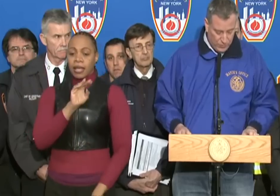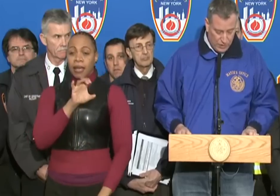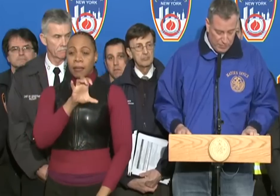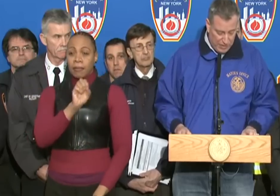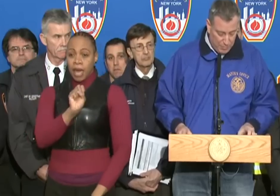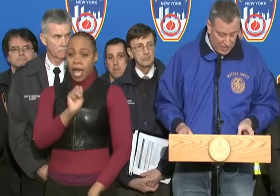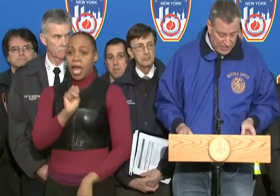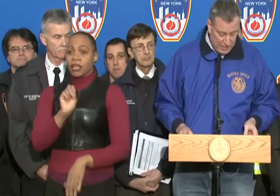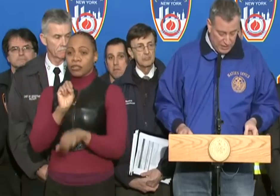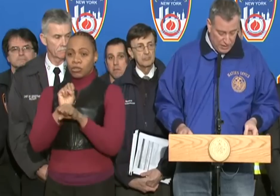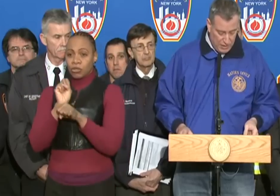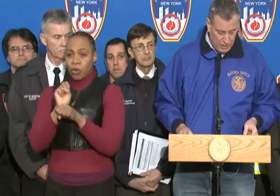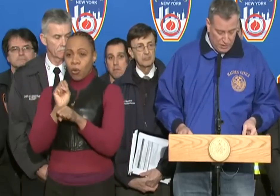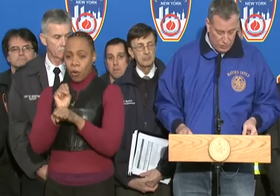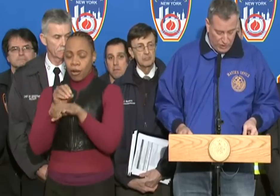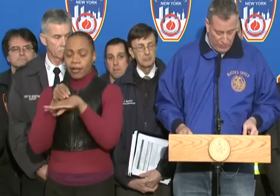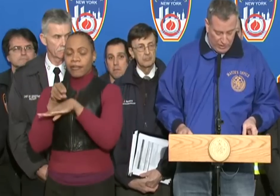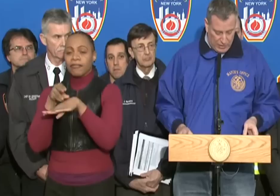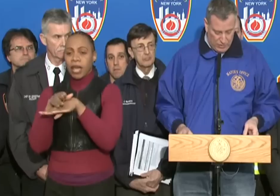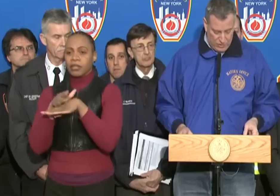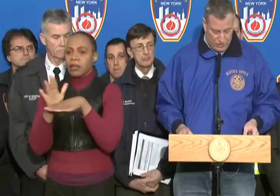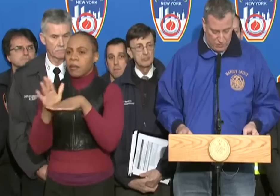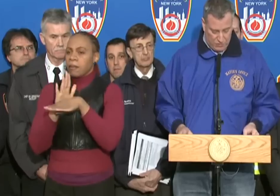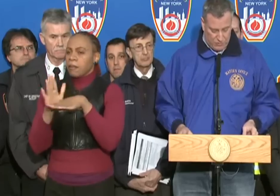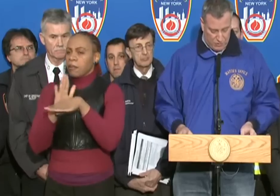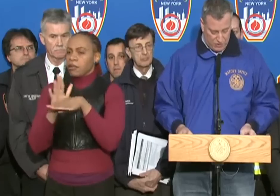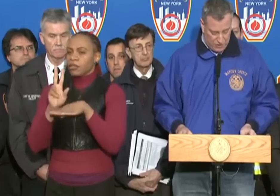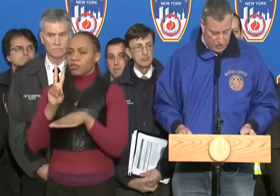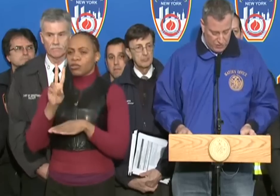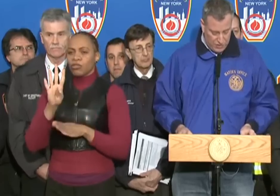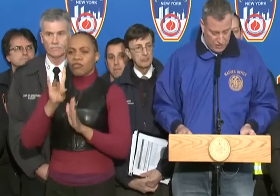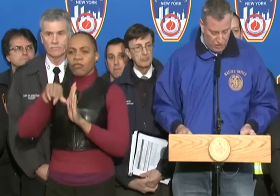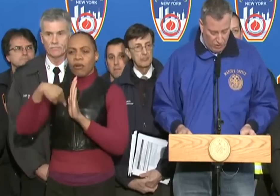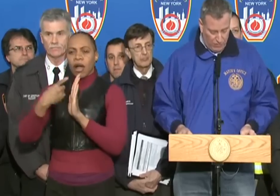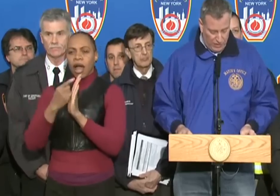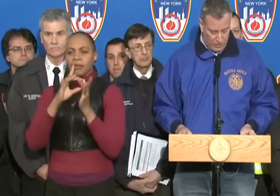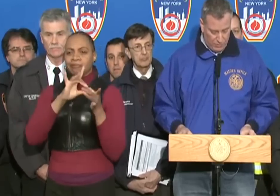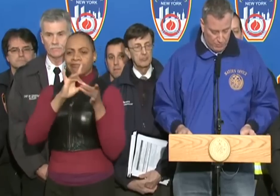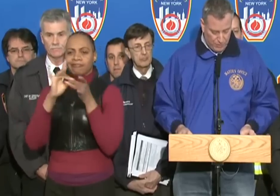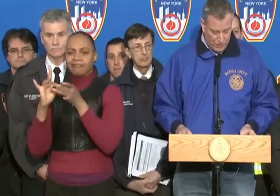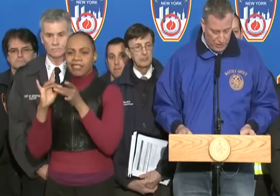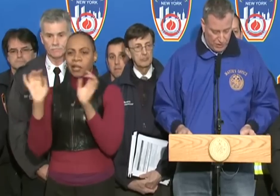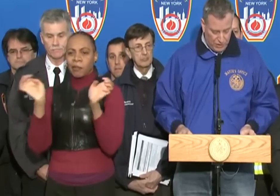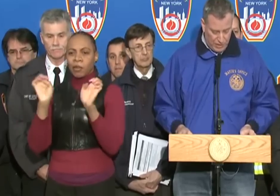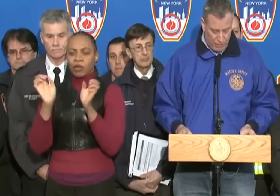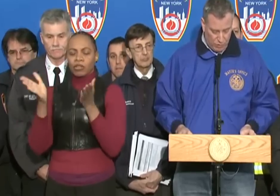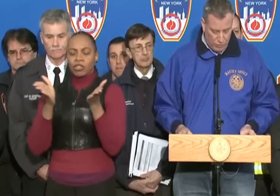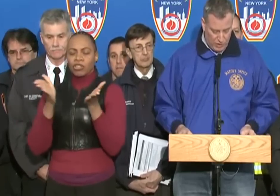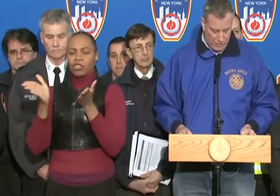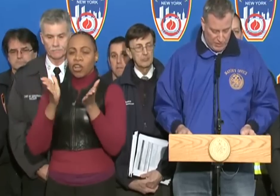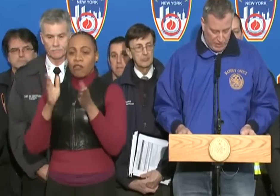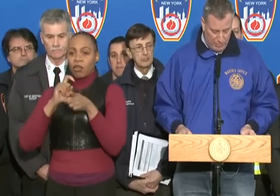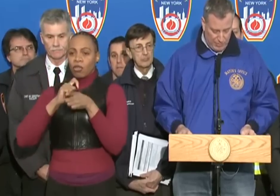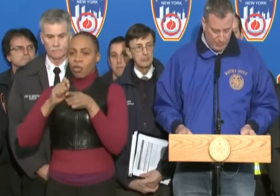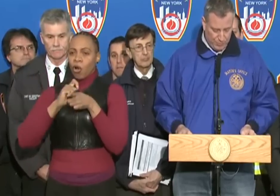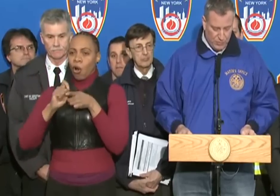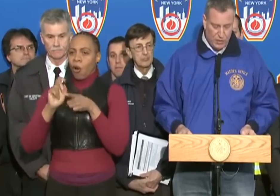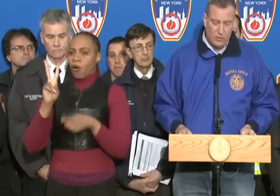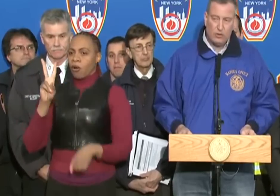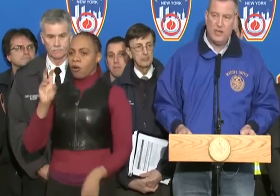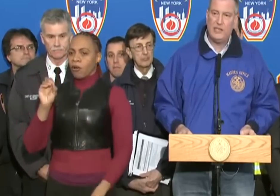effectively. It's been a busy 24 hours in terms of our emergency services. Call volume to 911 has been